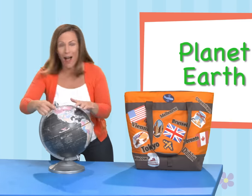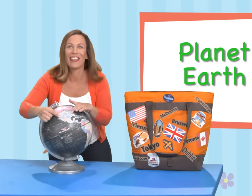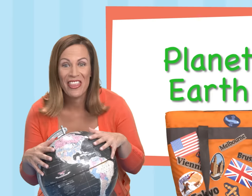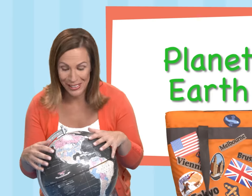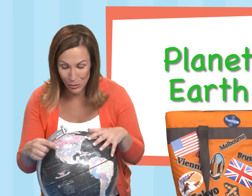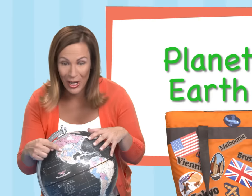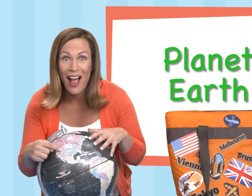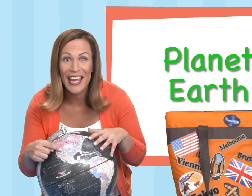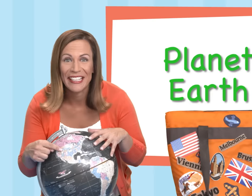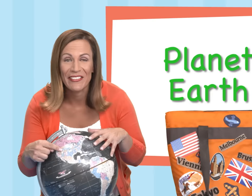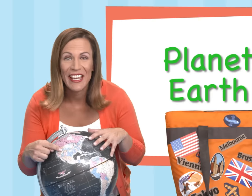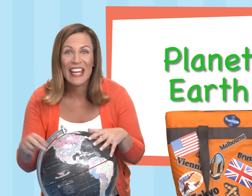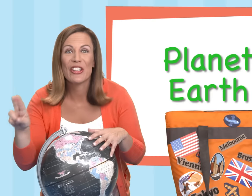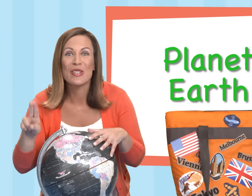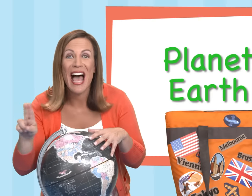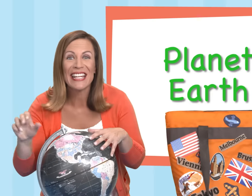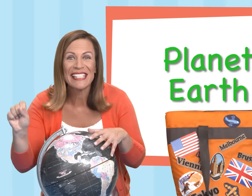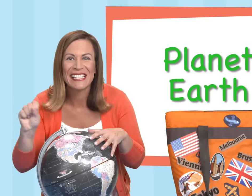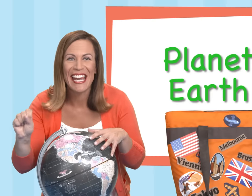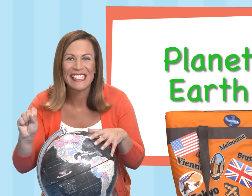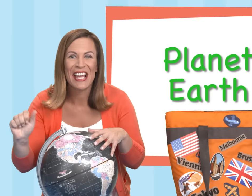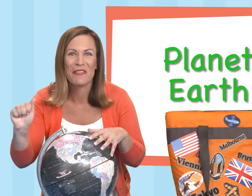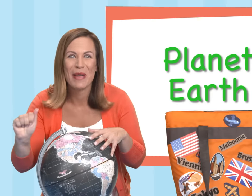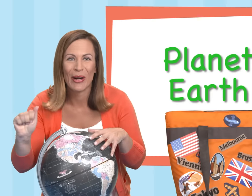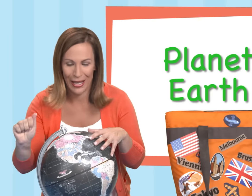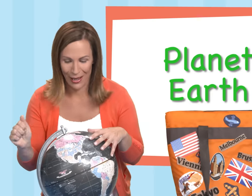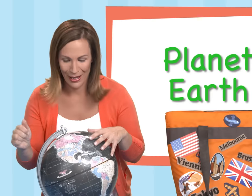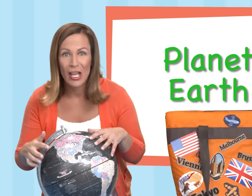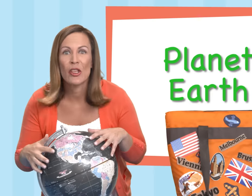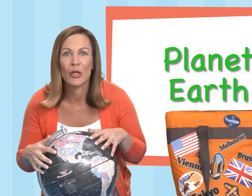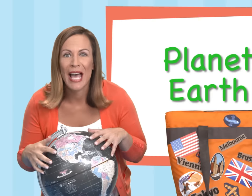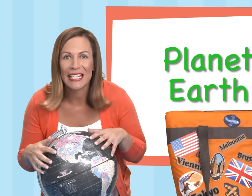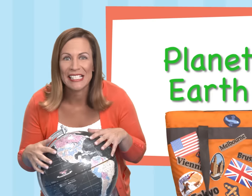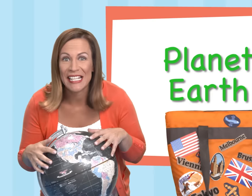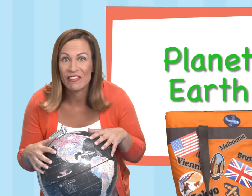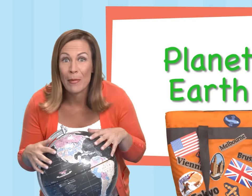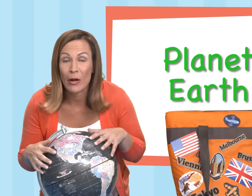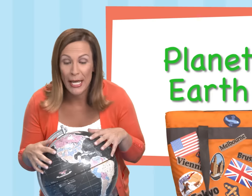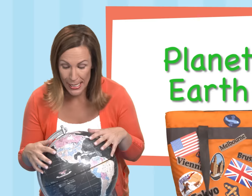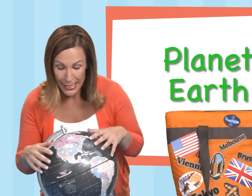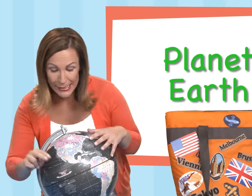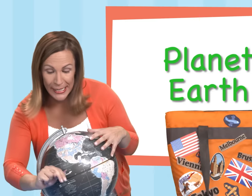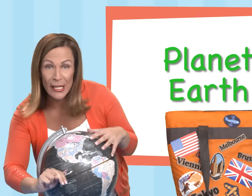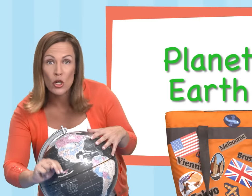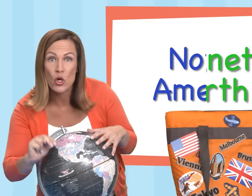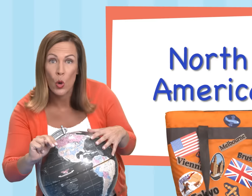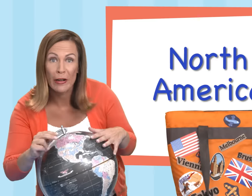This is where I live, in the United States of America. The United States of America is in North